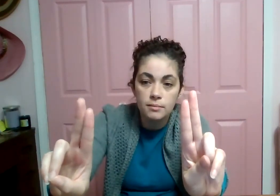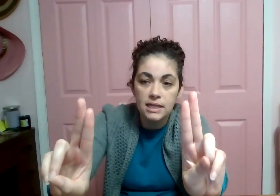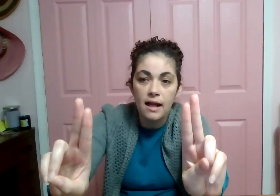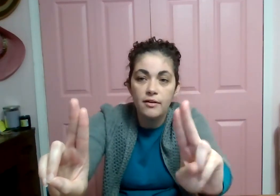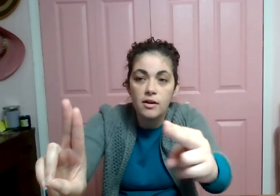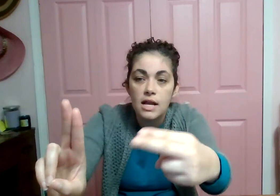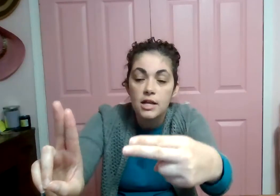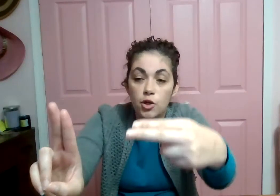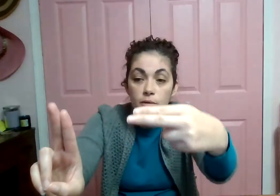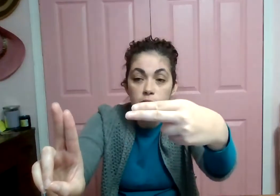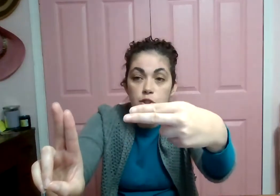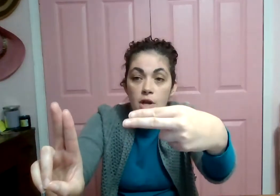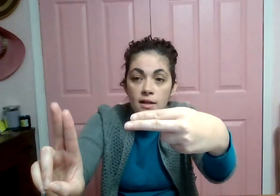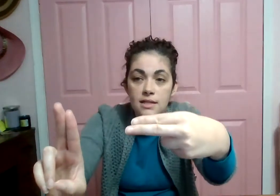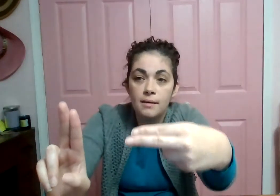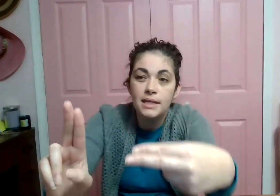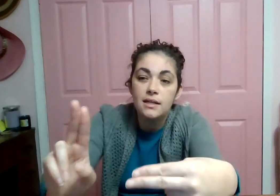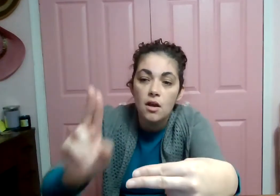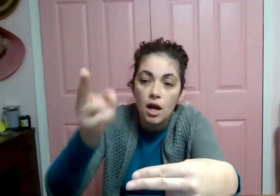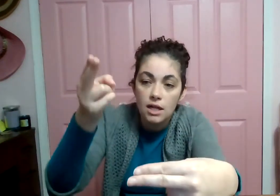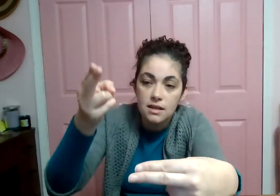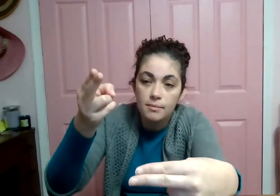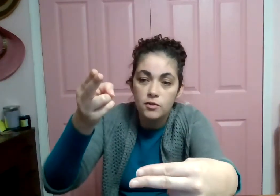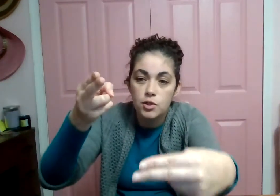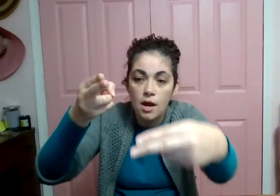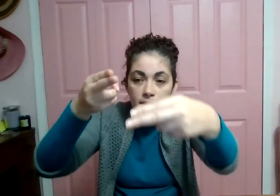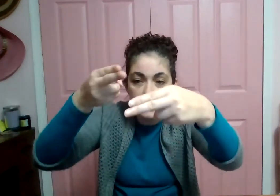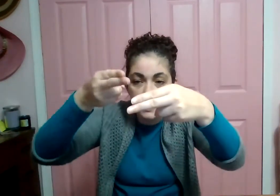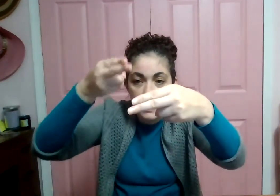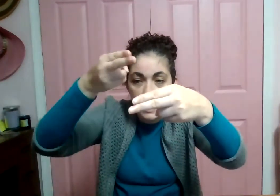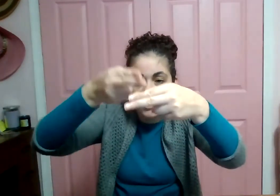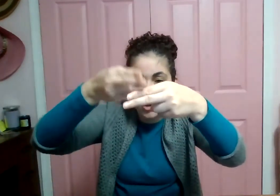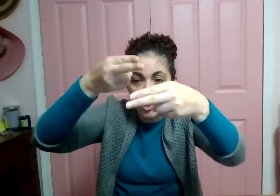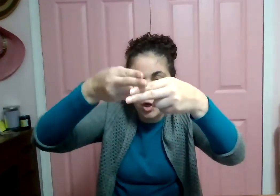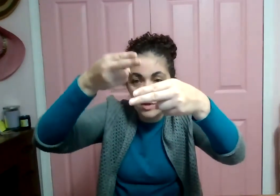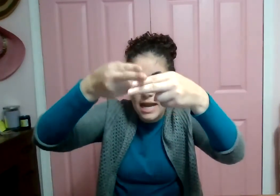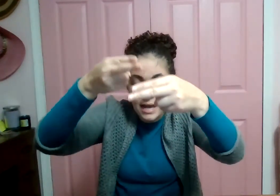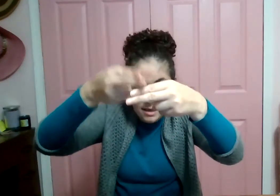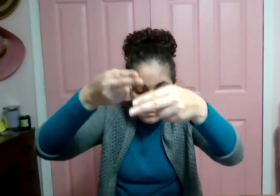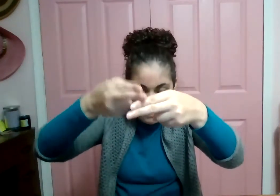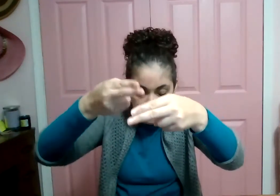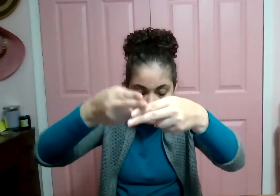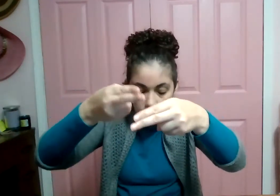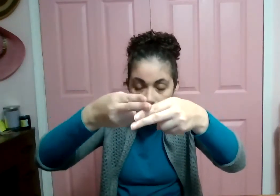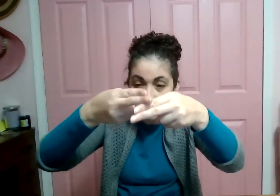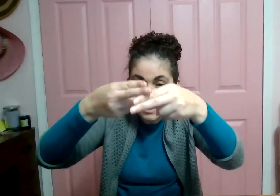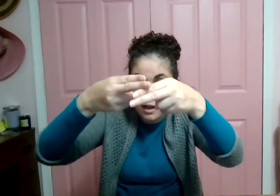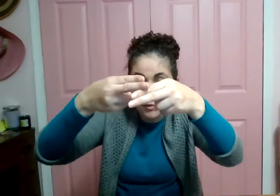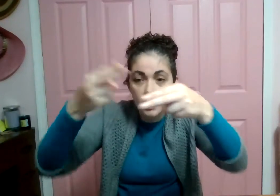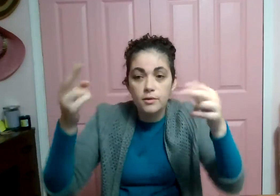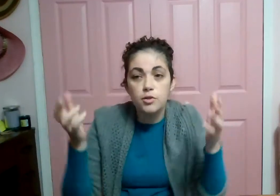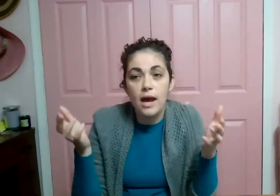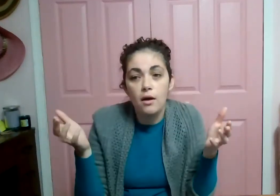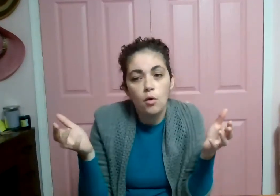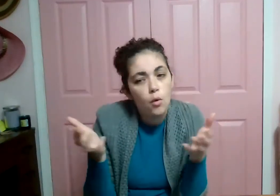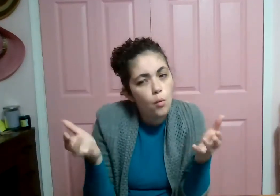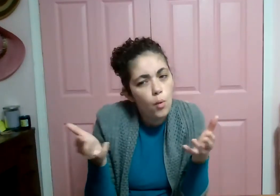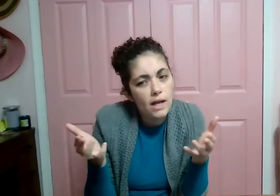them together. You're going to put your non-dominant on top of your dominant and you're going to go name. And we're going to do that